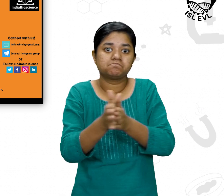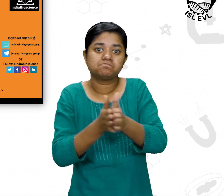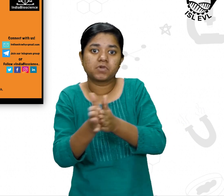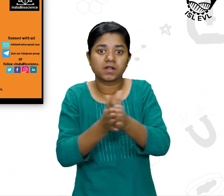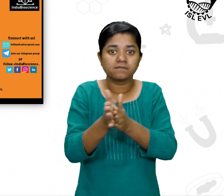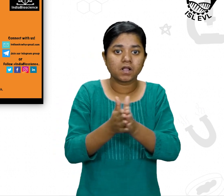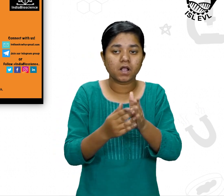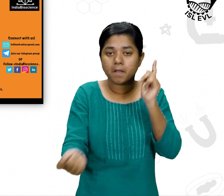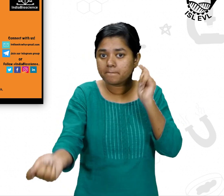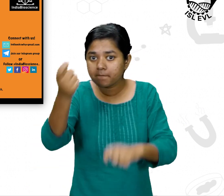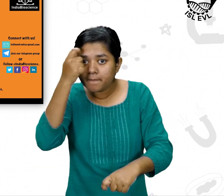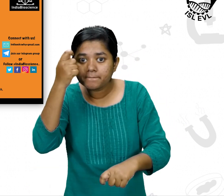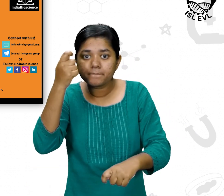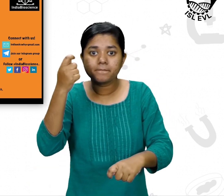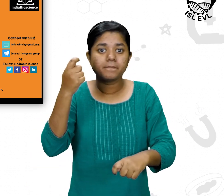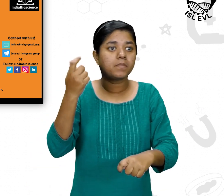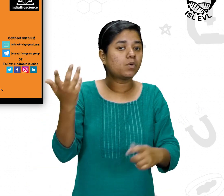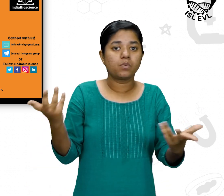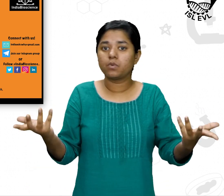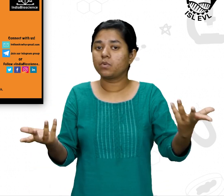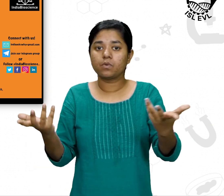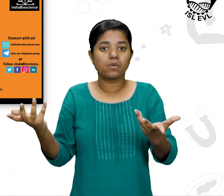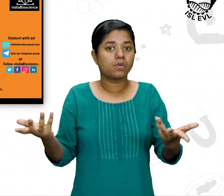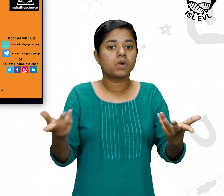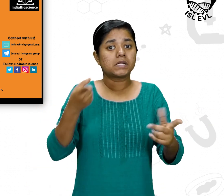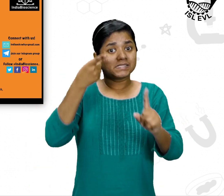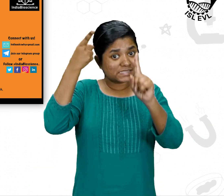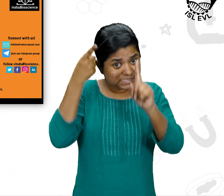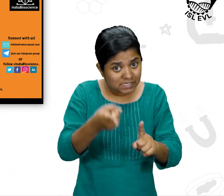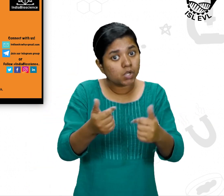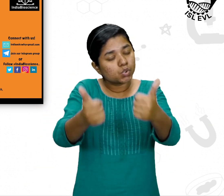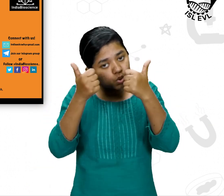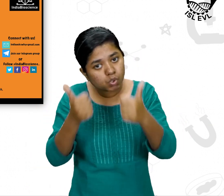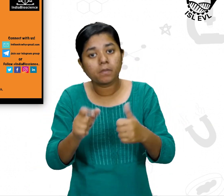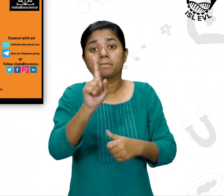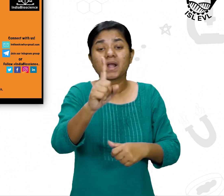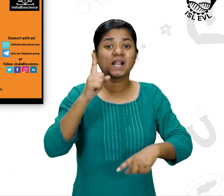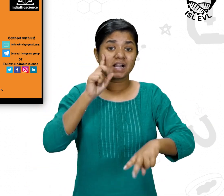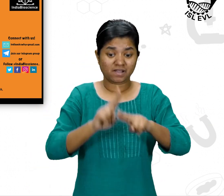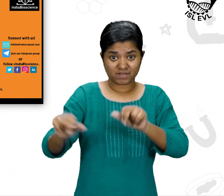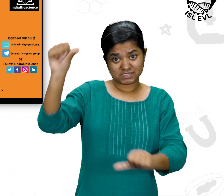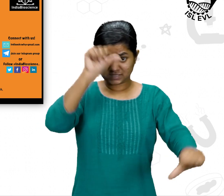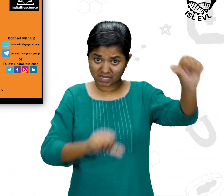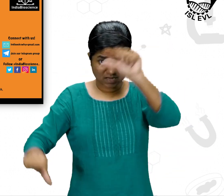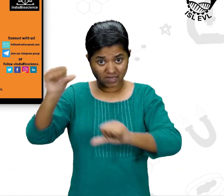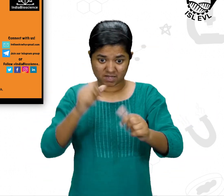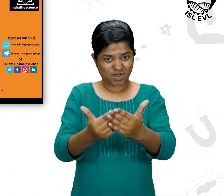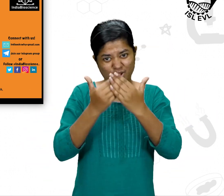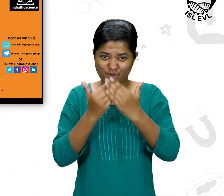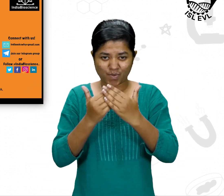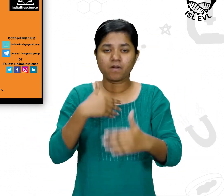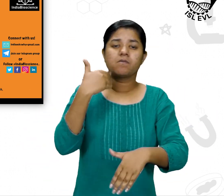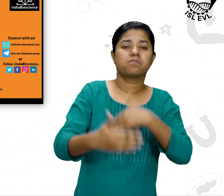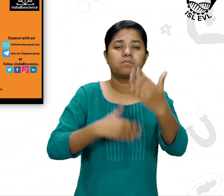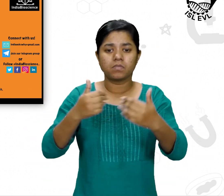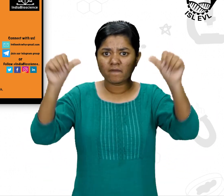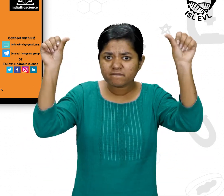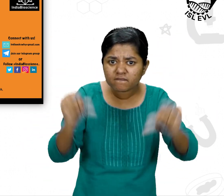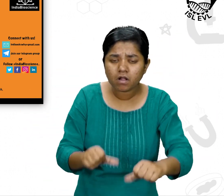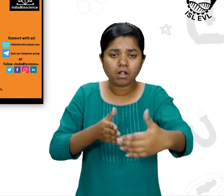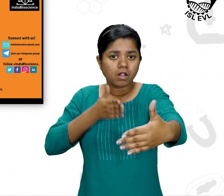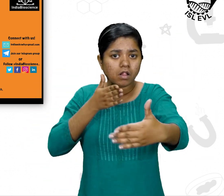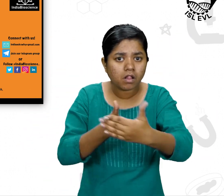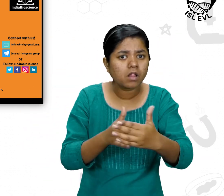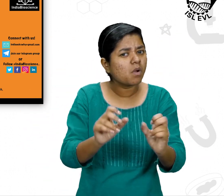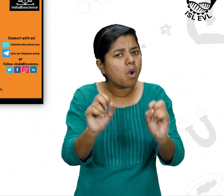big part of it, and that shouldn't worry you. In fact, failed experiments are themselves quite kind of fun sometimes, because you actually find something